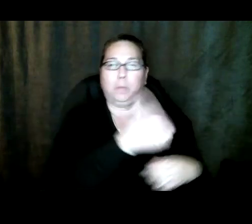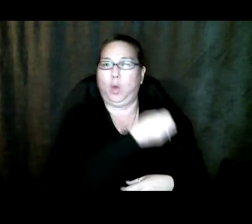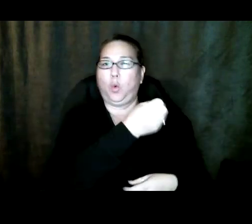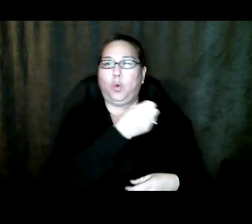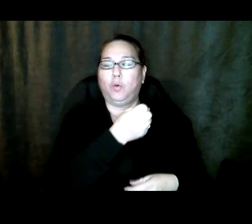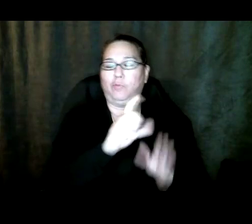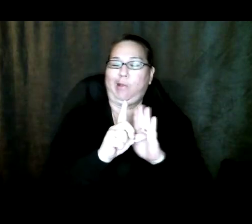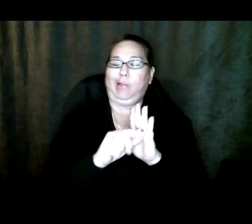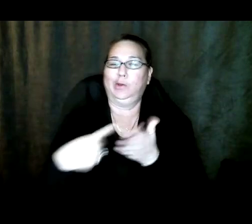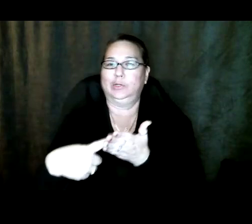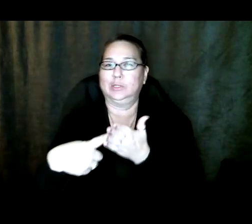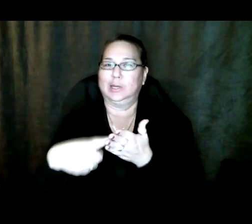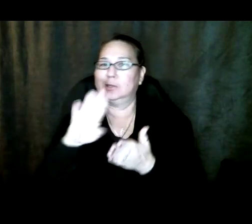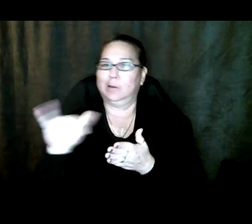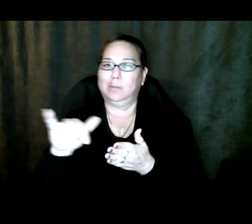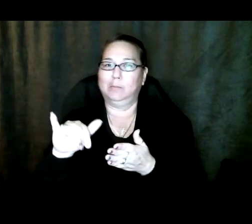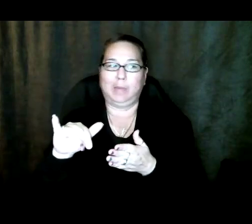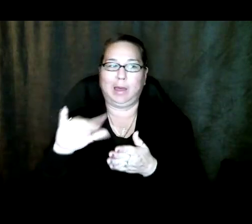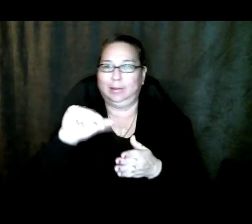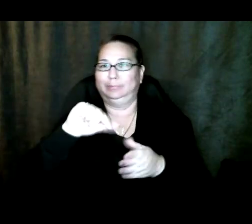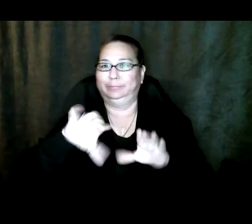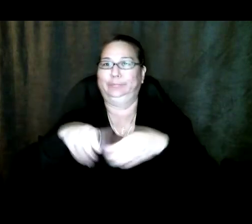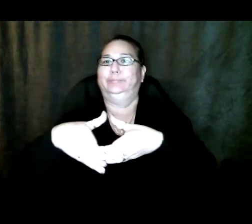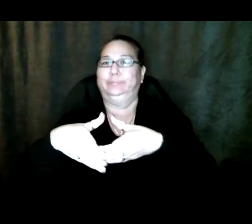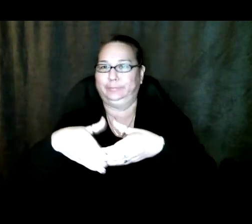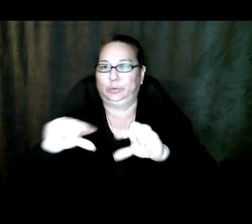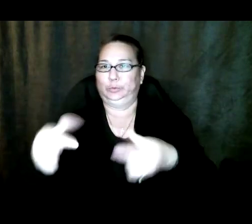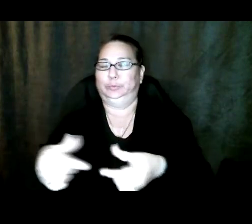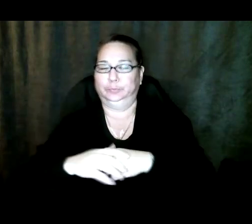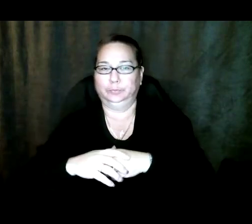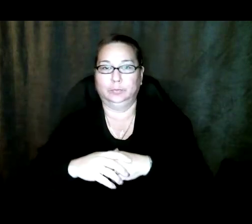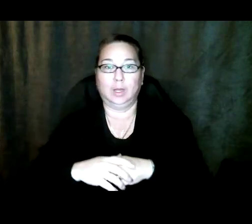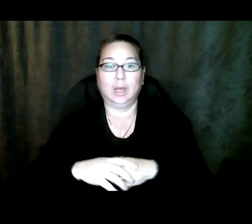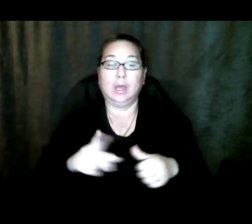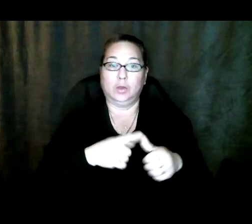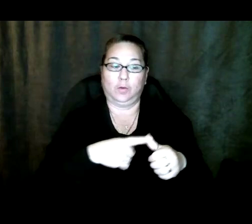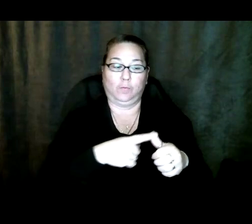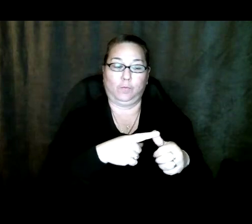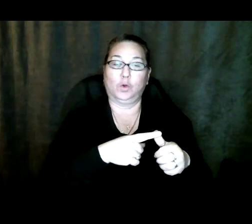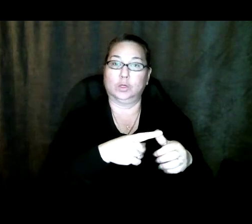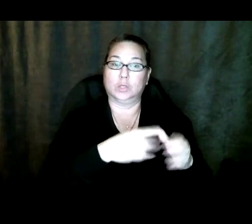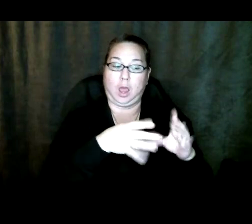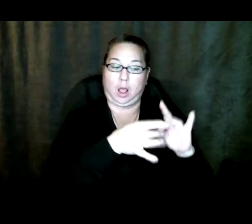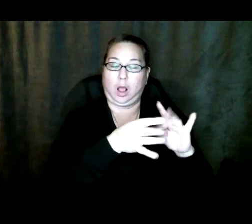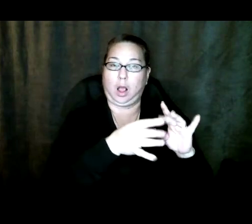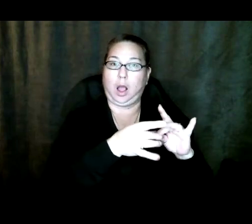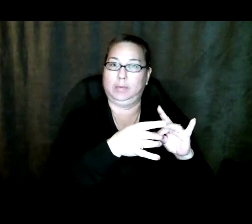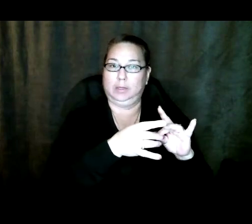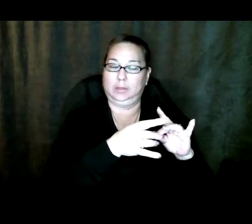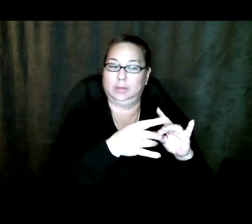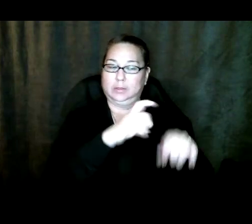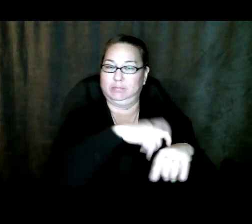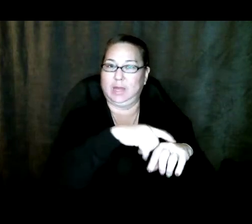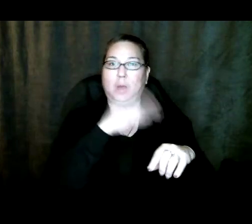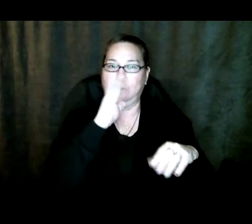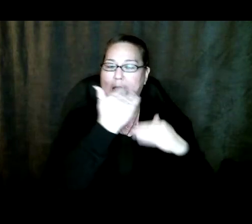committee. The meeting will feature 2 public comment periods, with the first comment period limited to 1 hour. Priority will be given to